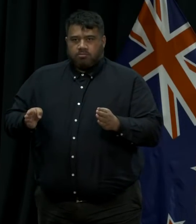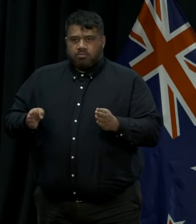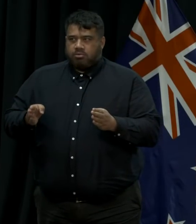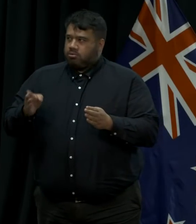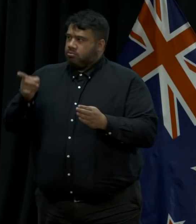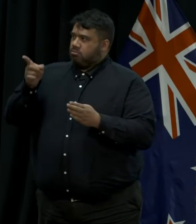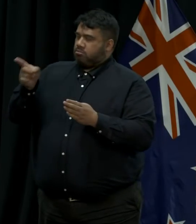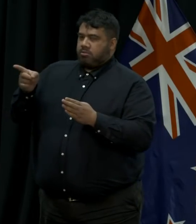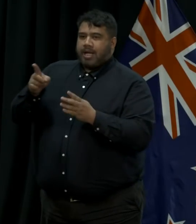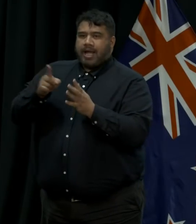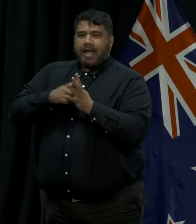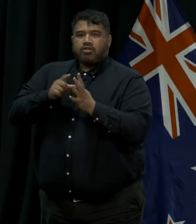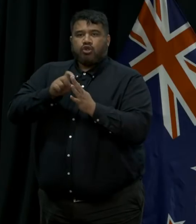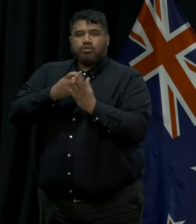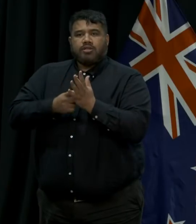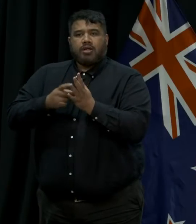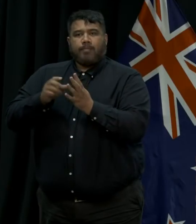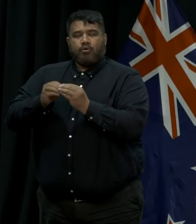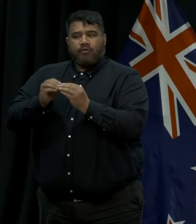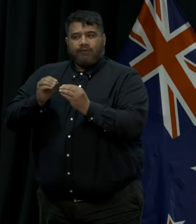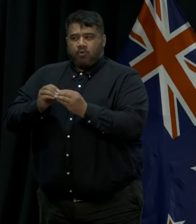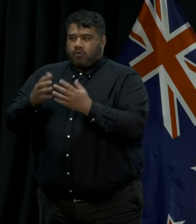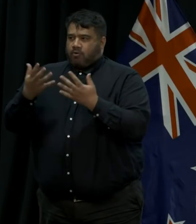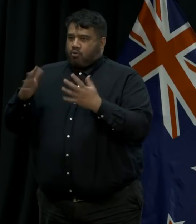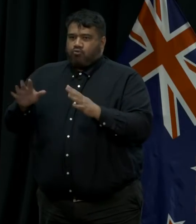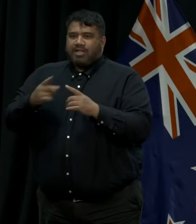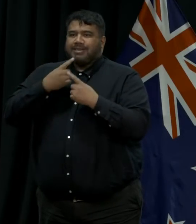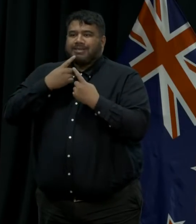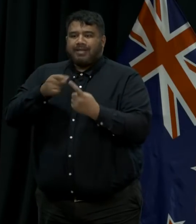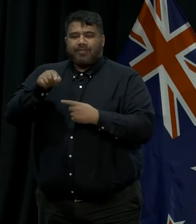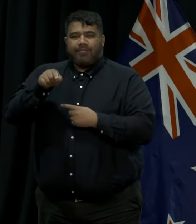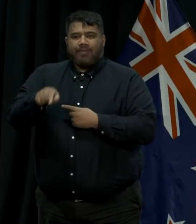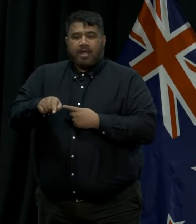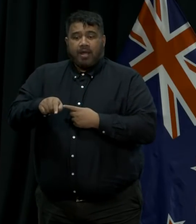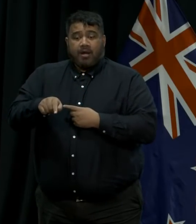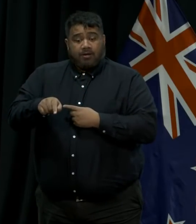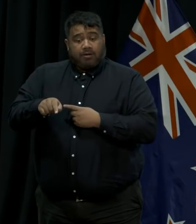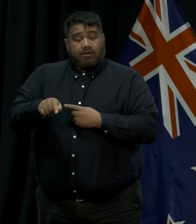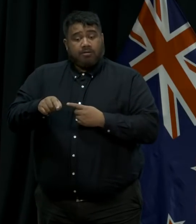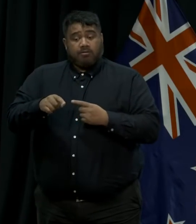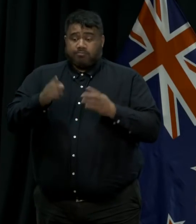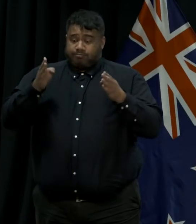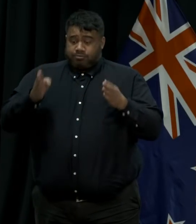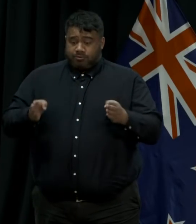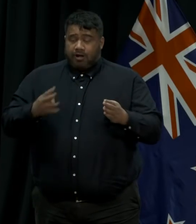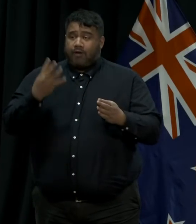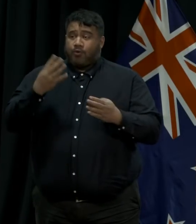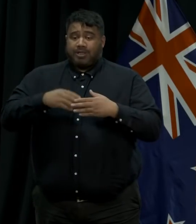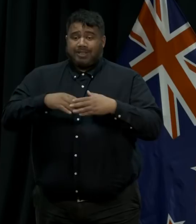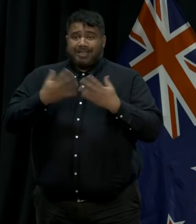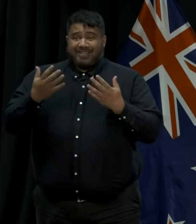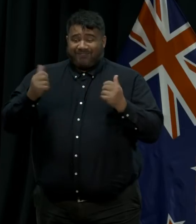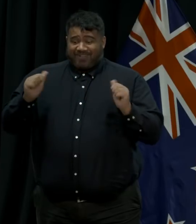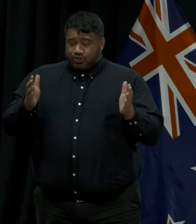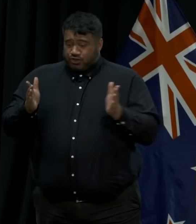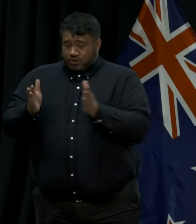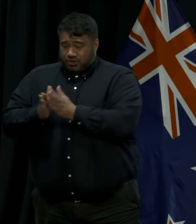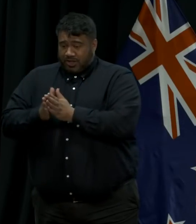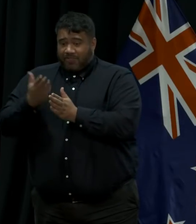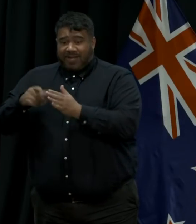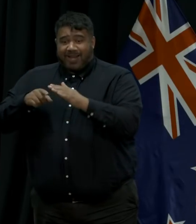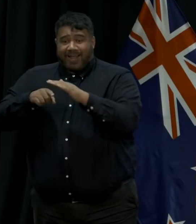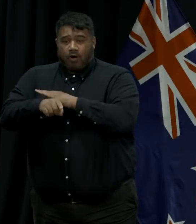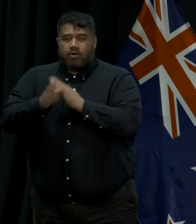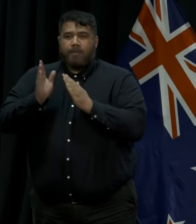that requirement for anyone who is departing. Keep in mind, though, again, previously